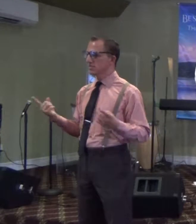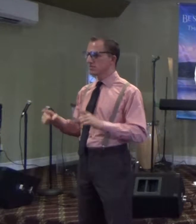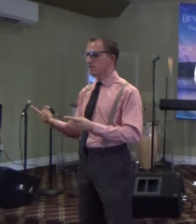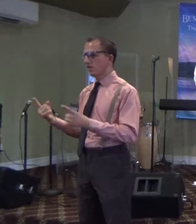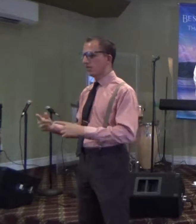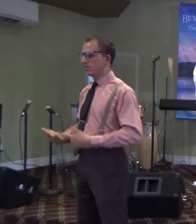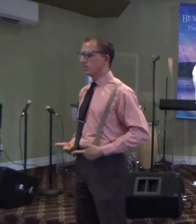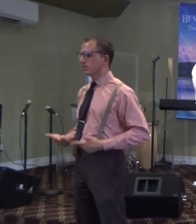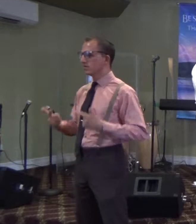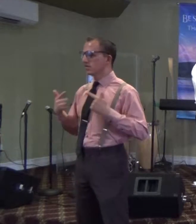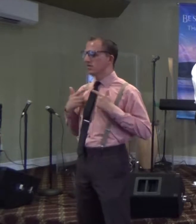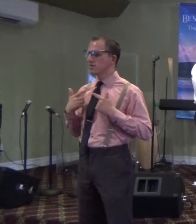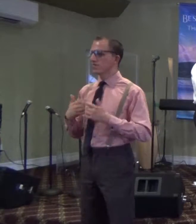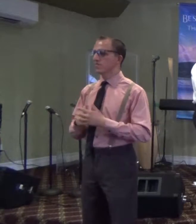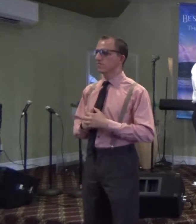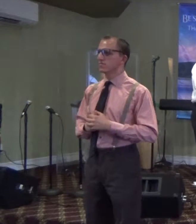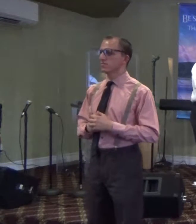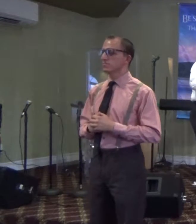in their life.